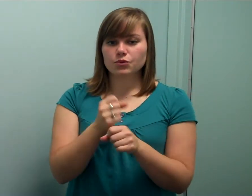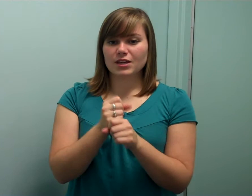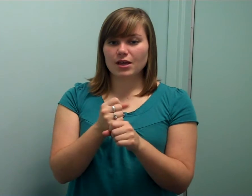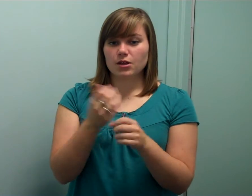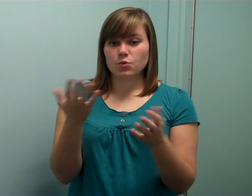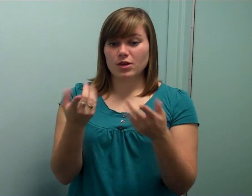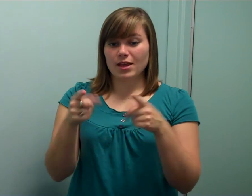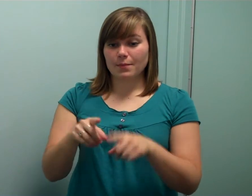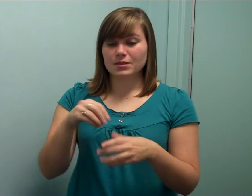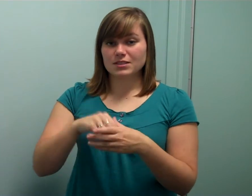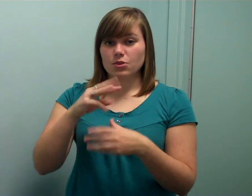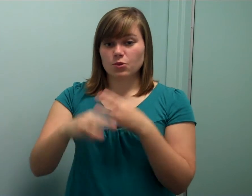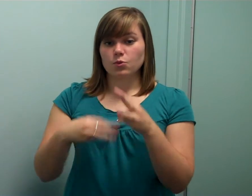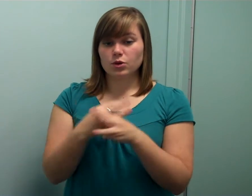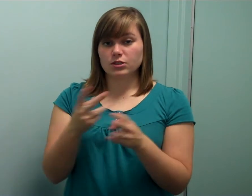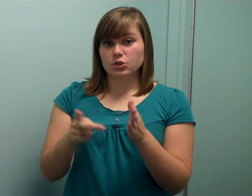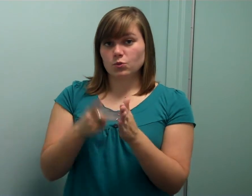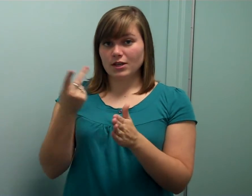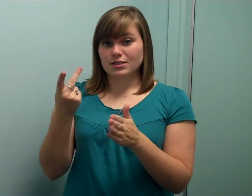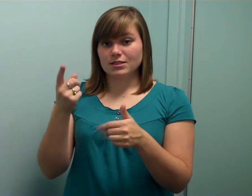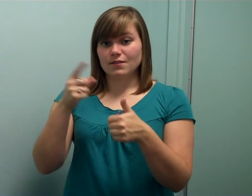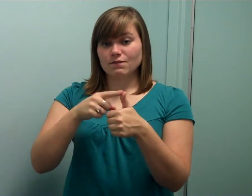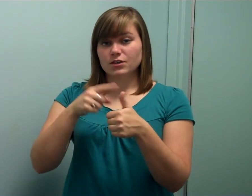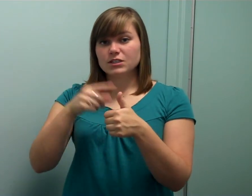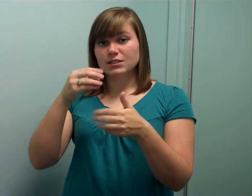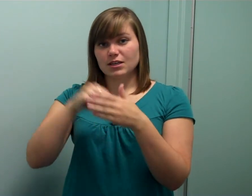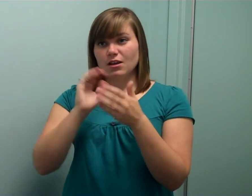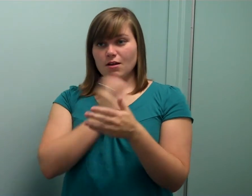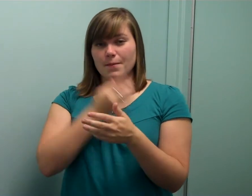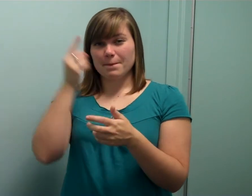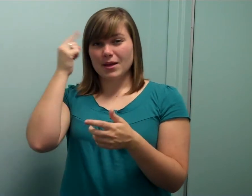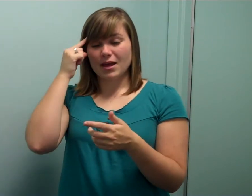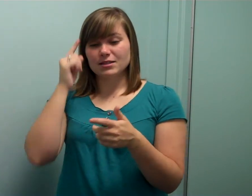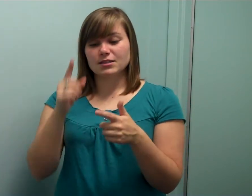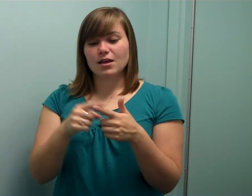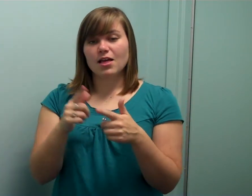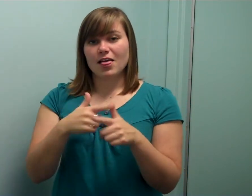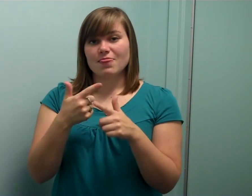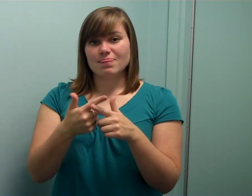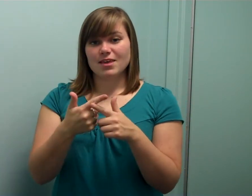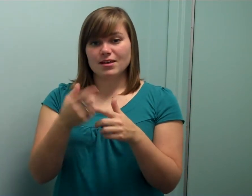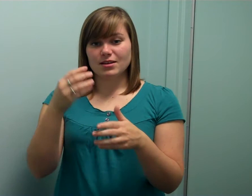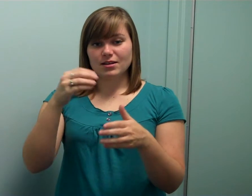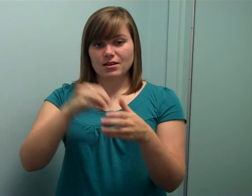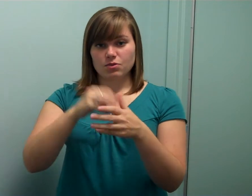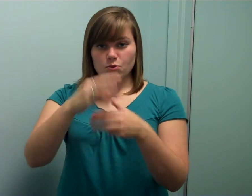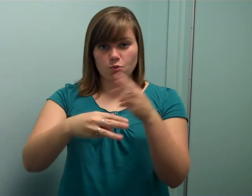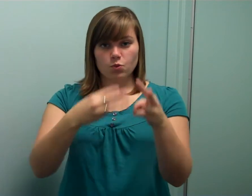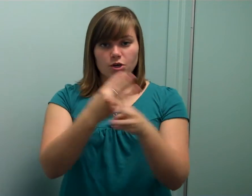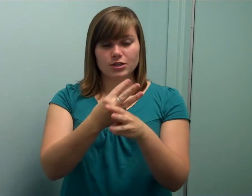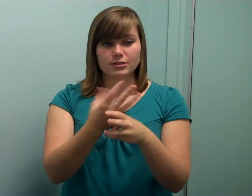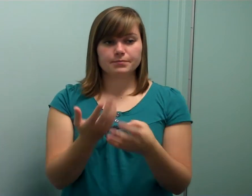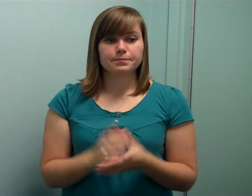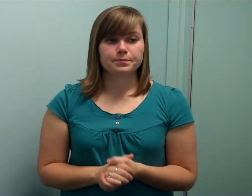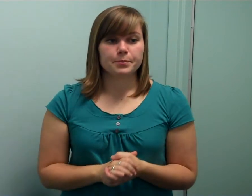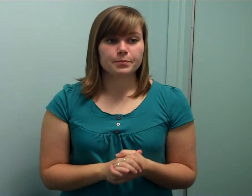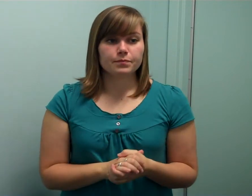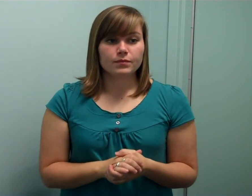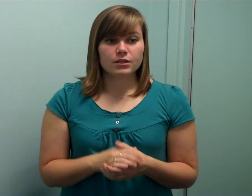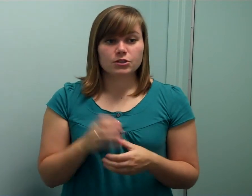world twice. Once in our minds, and then again out in the world to make it so. So facing the